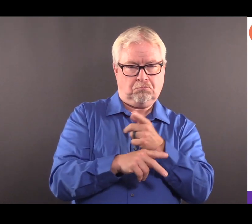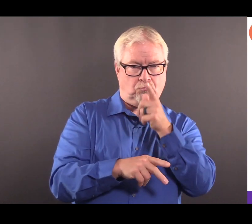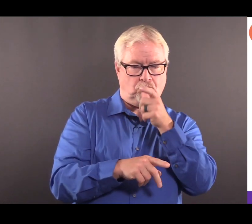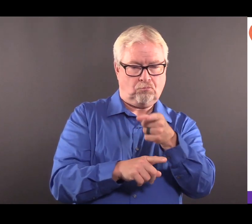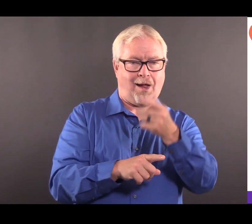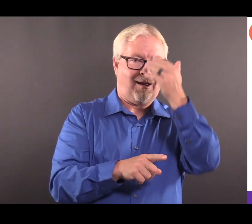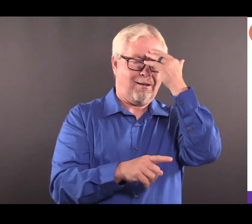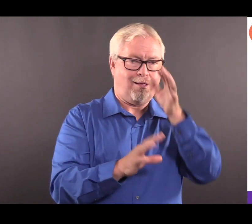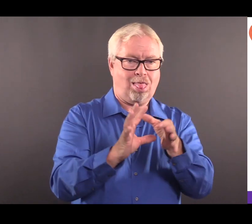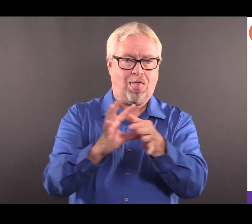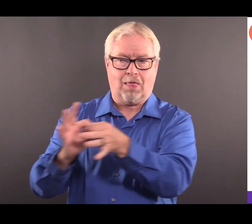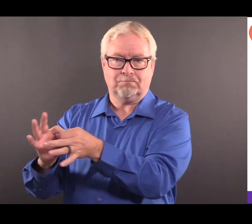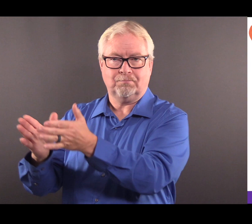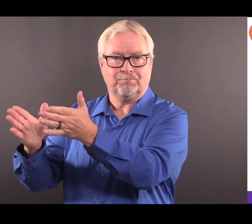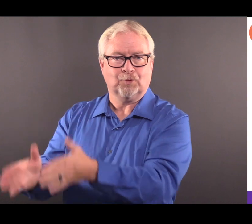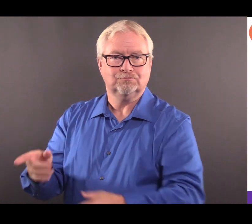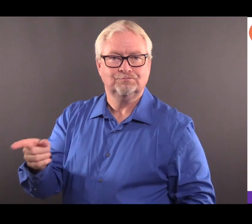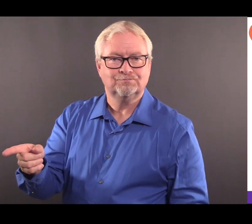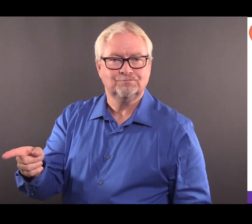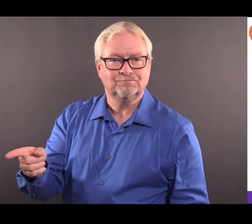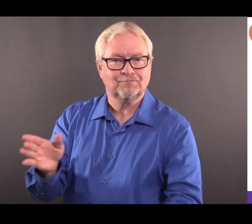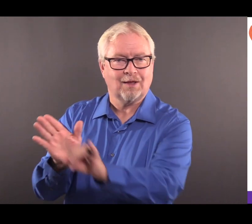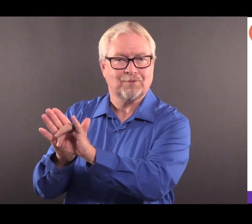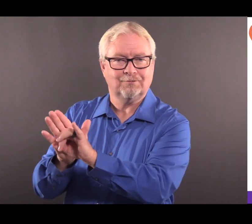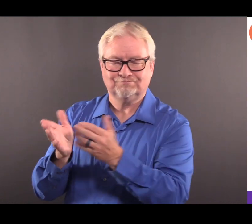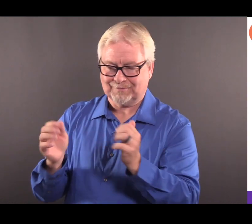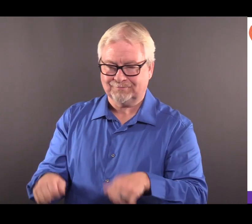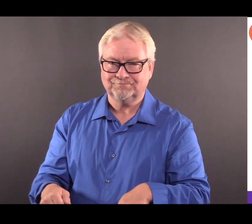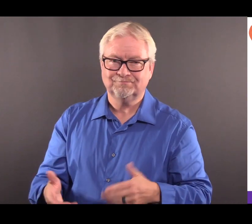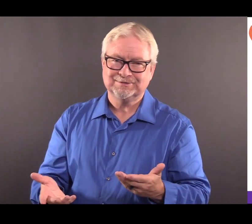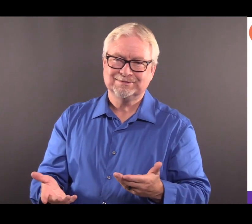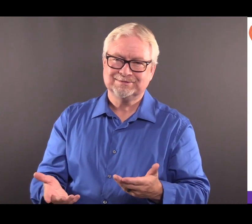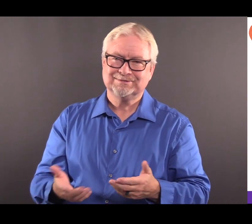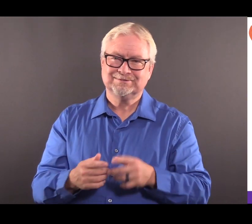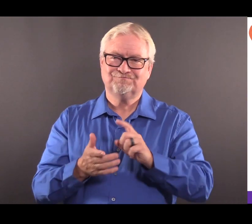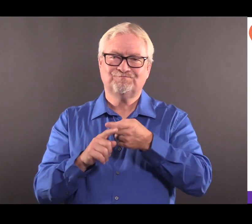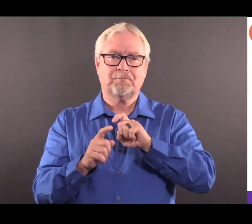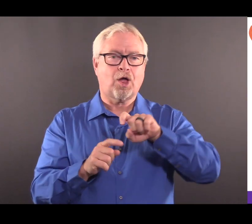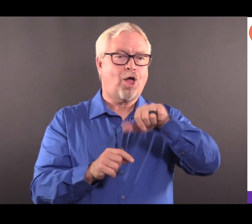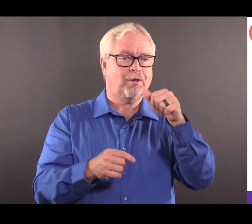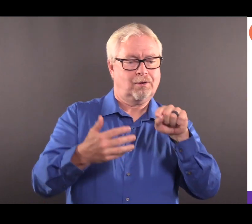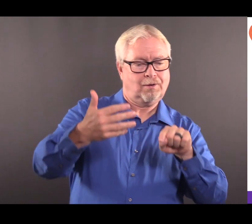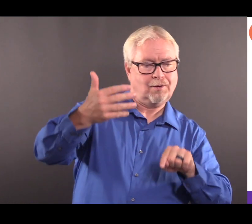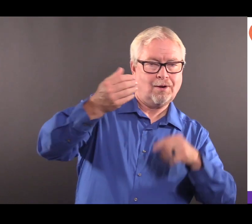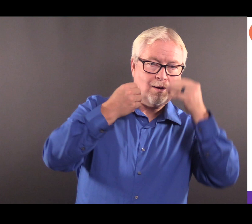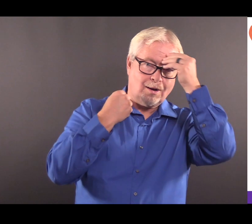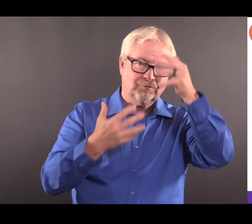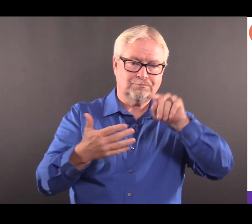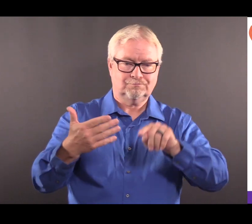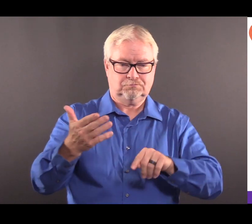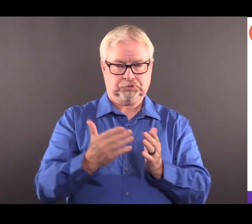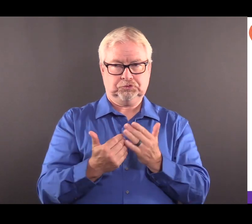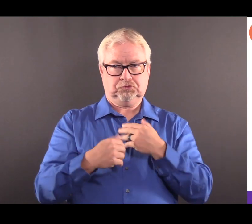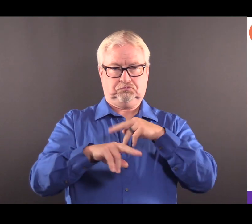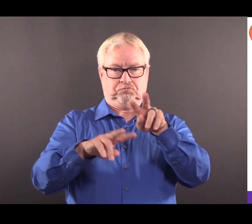address, it can be possible to deduce the participants in identifying identity